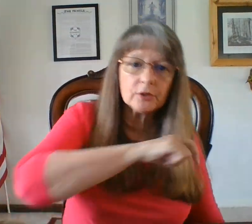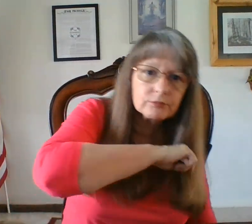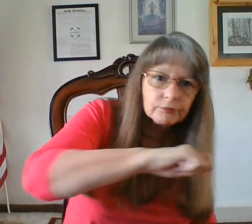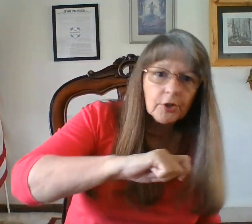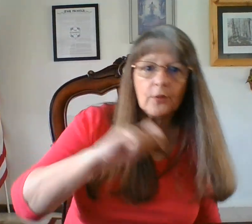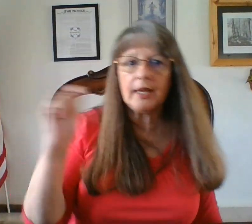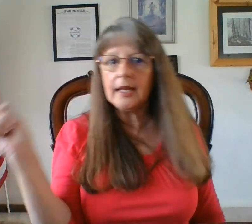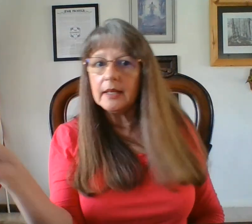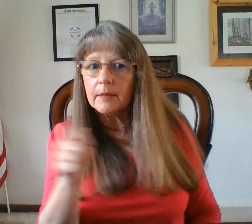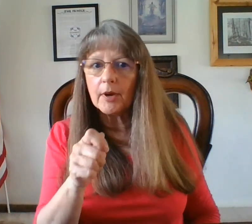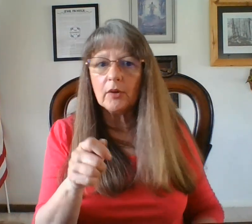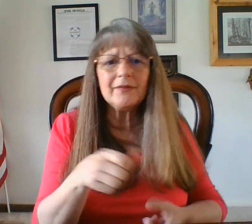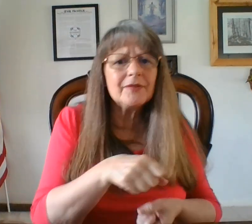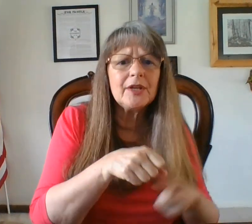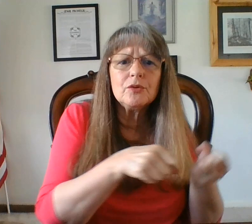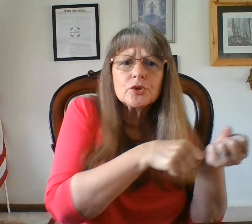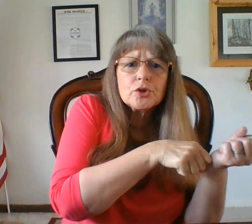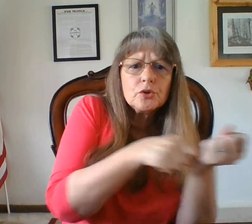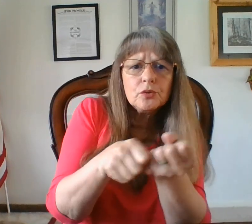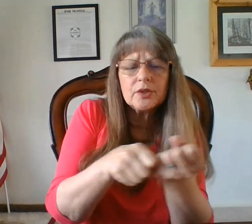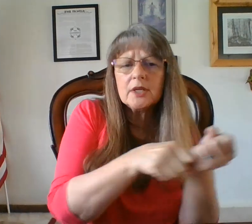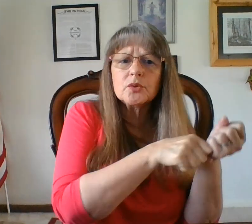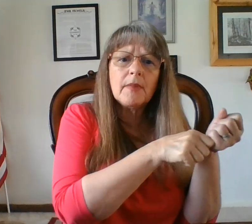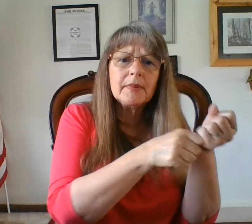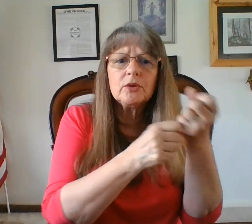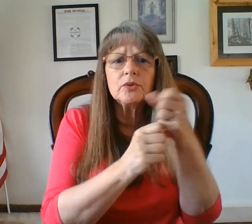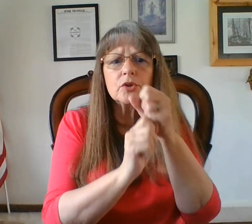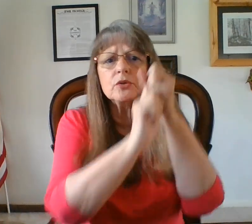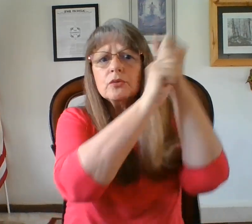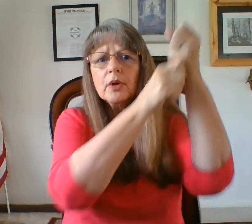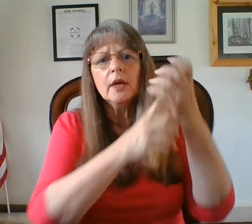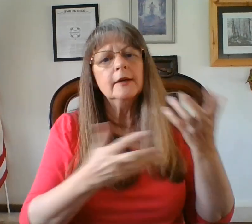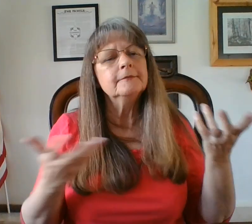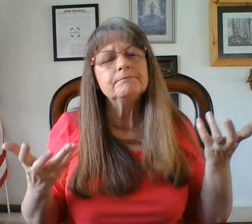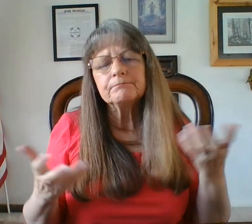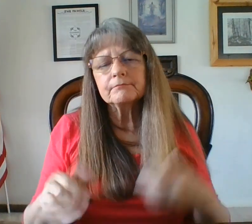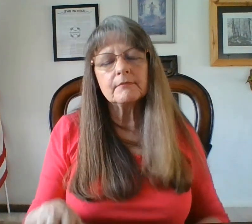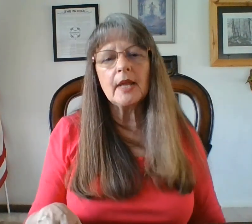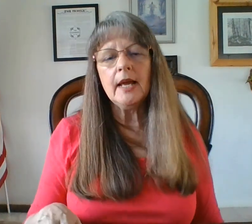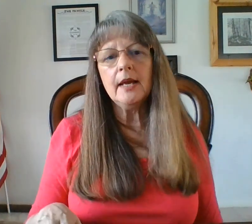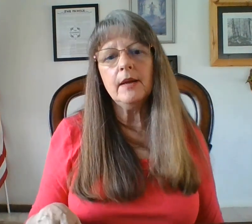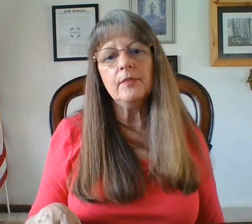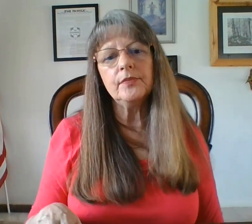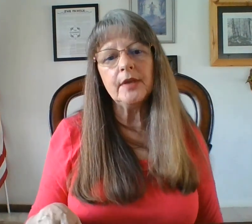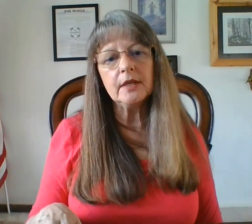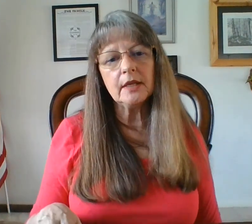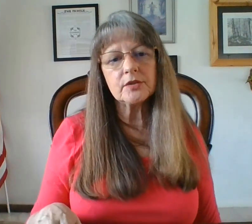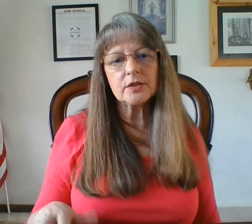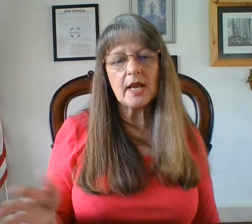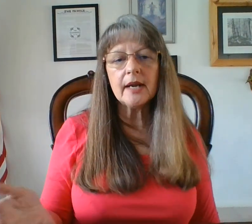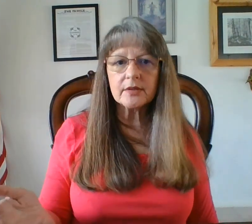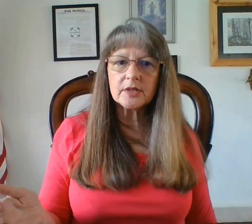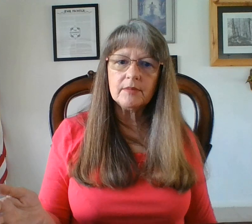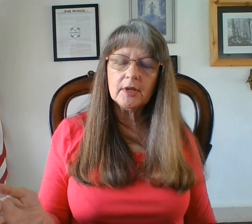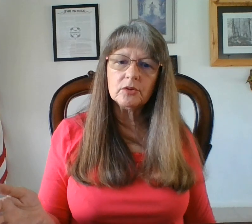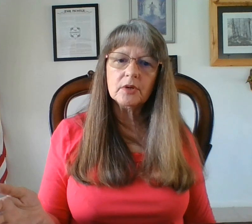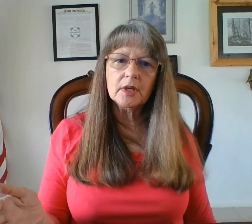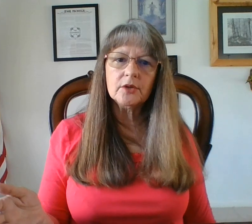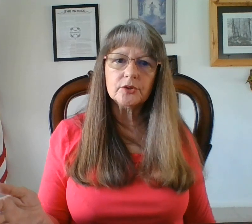they're, hitting the ball, even if they use two, tennis might be used two, and then it's kind of the same thing. You're going to